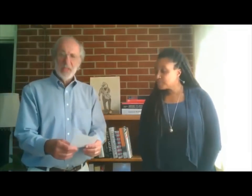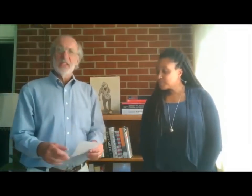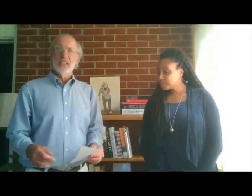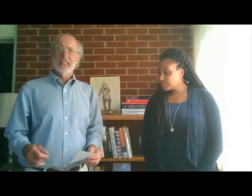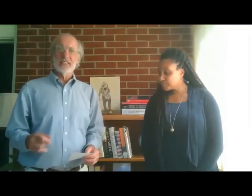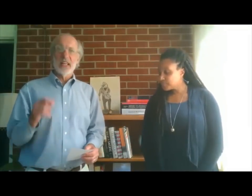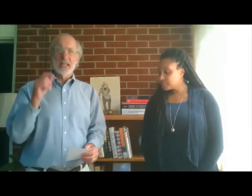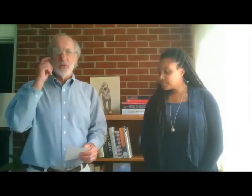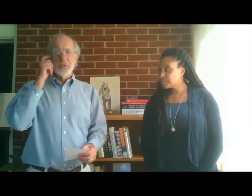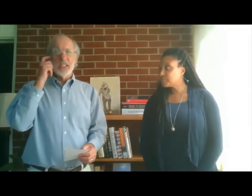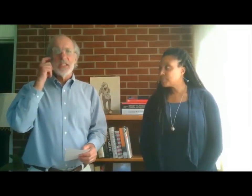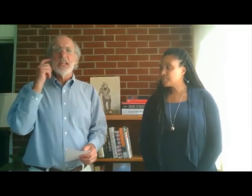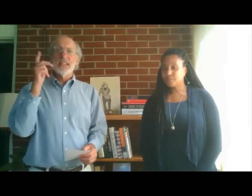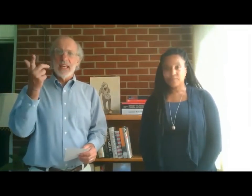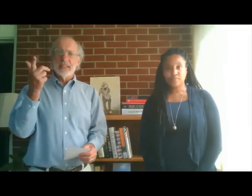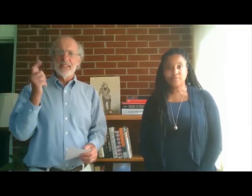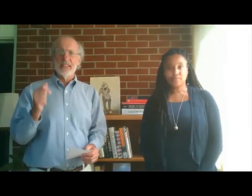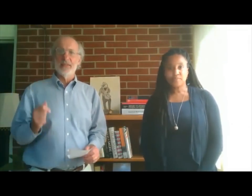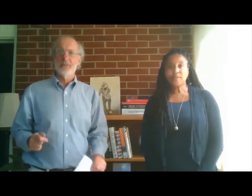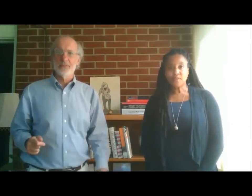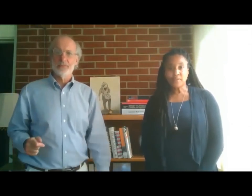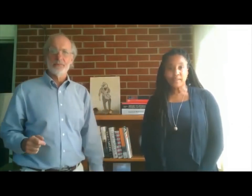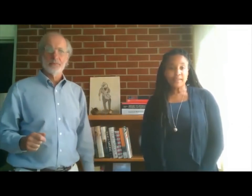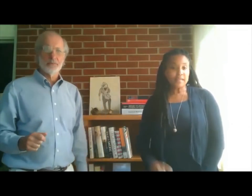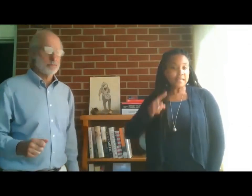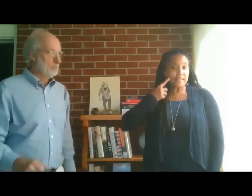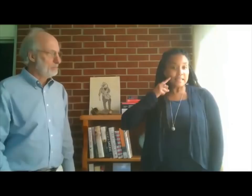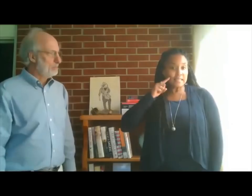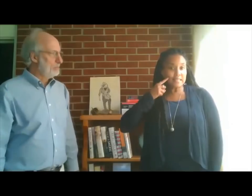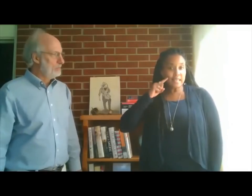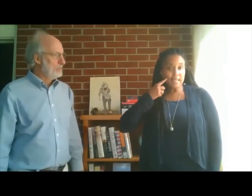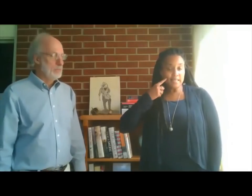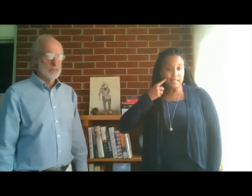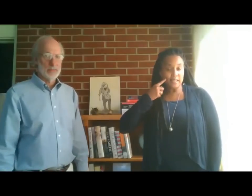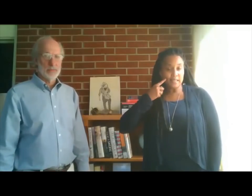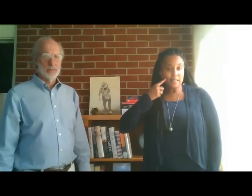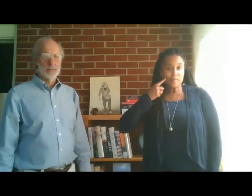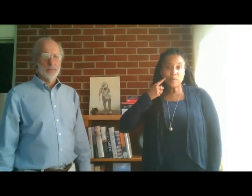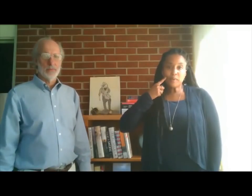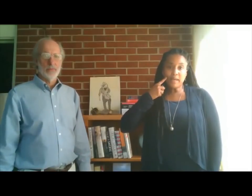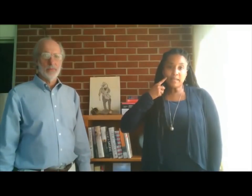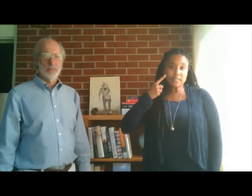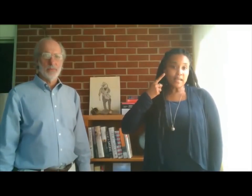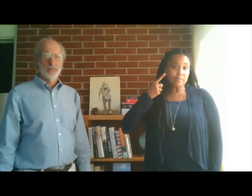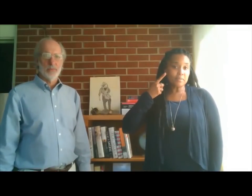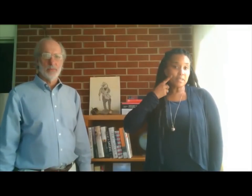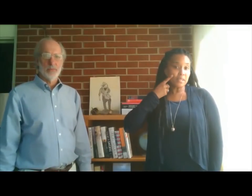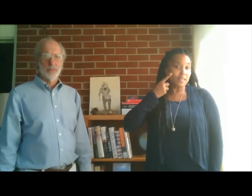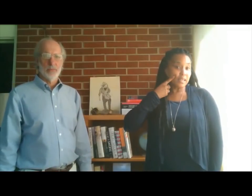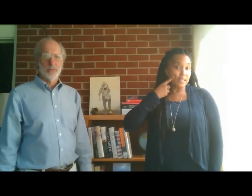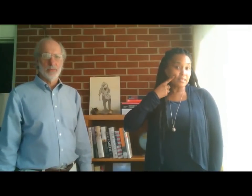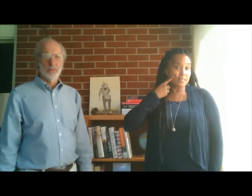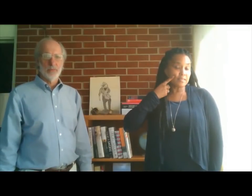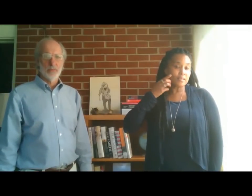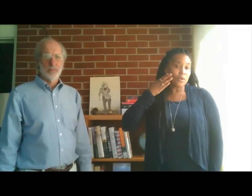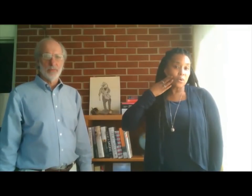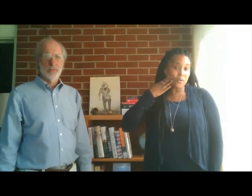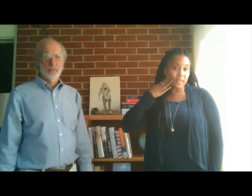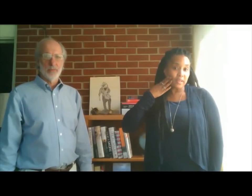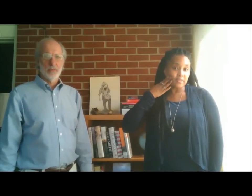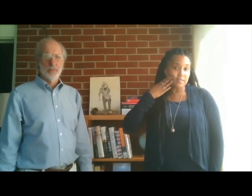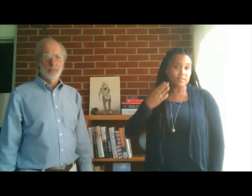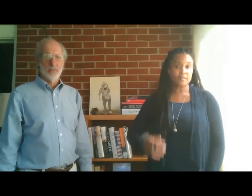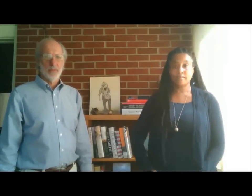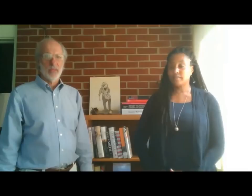Okay. The next sign would be candy. Right. This is candy, but we might accept this